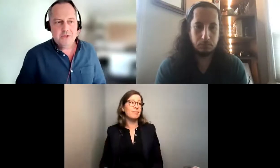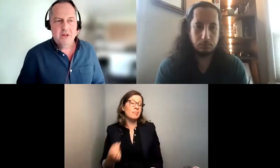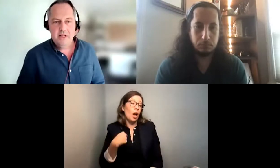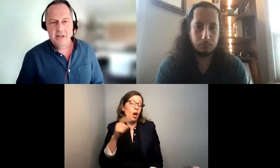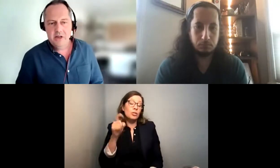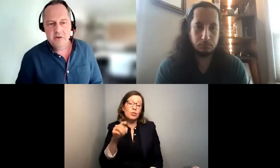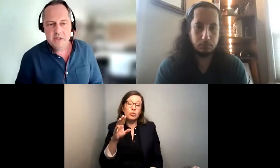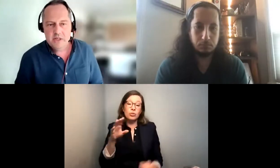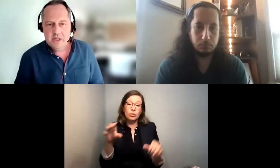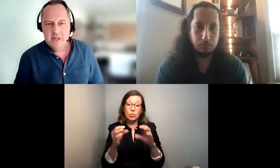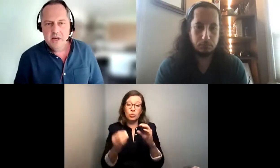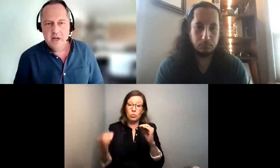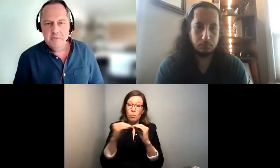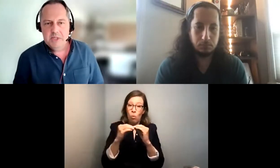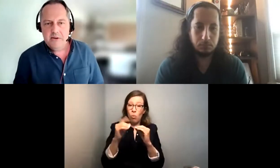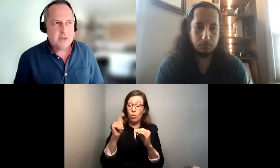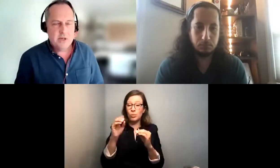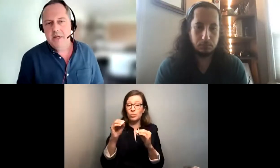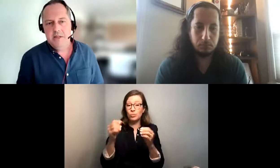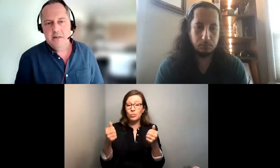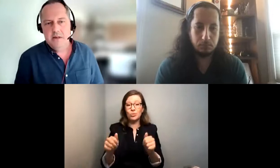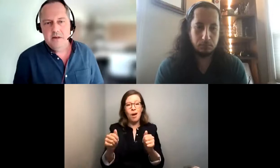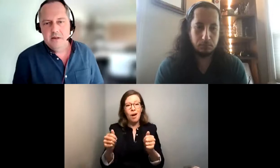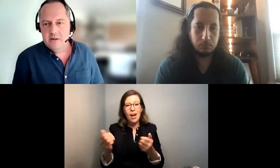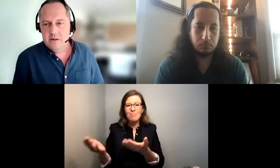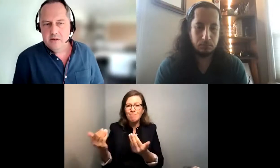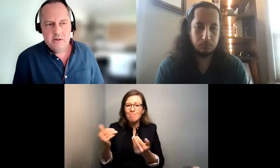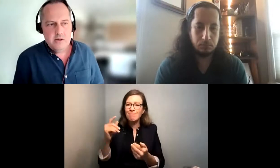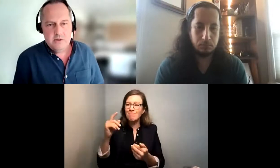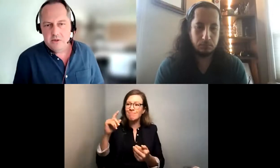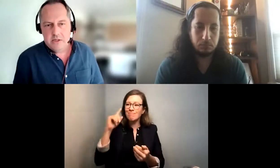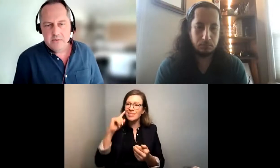to try and encourage deaf to come in at